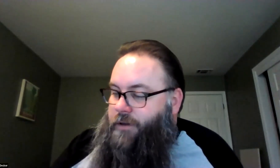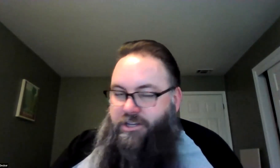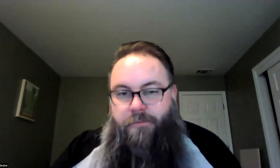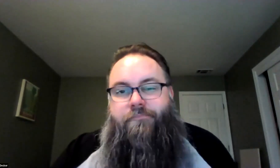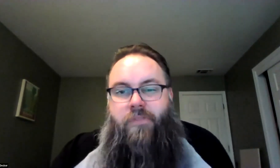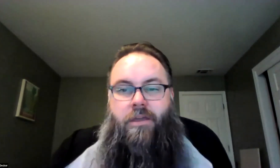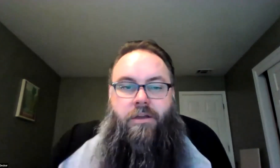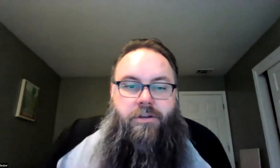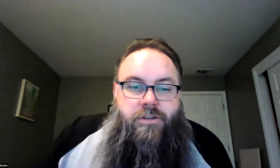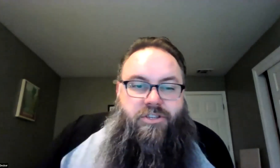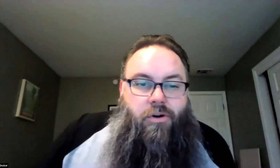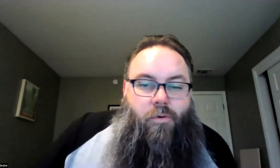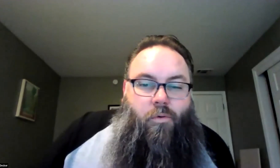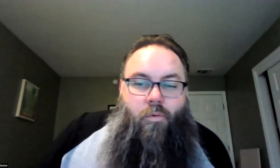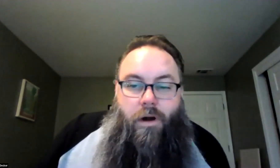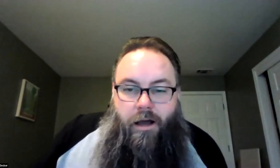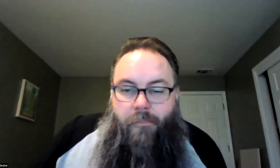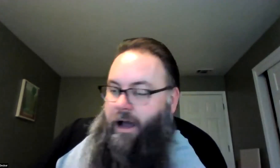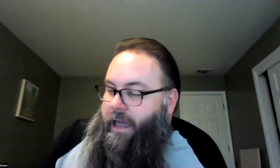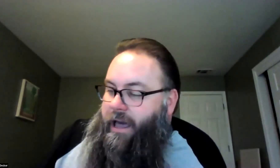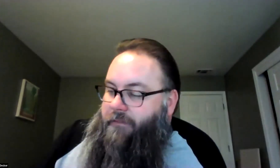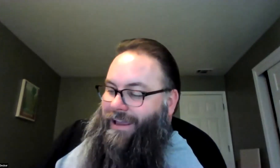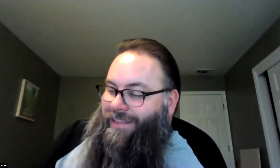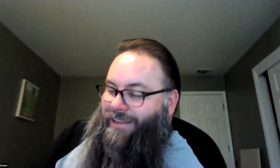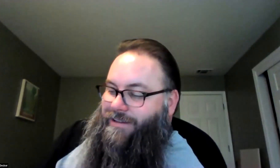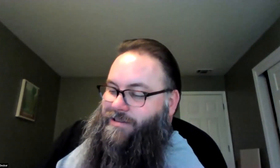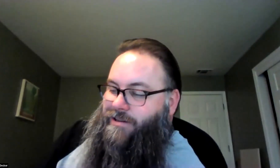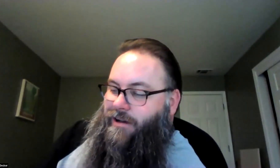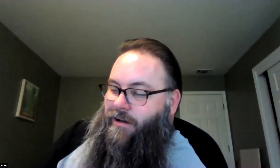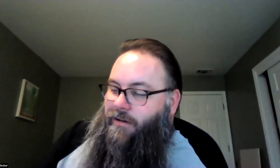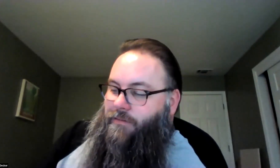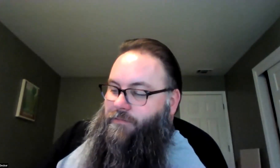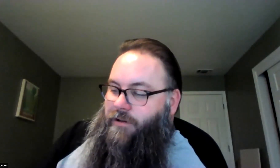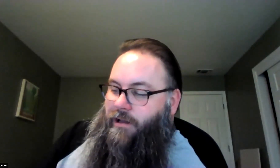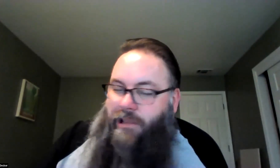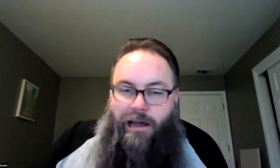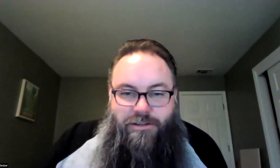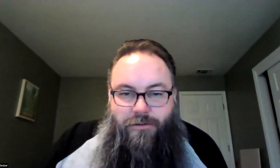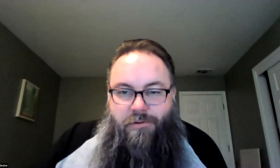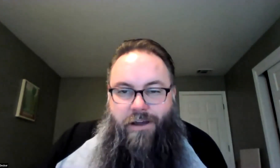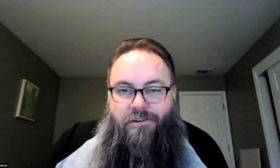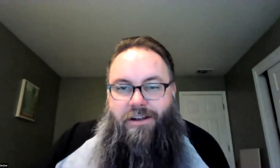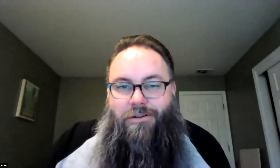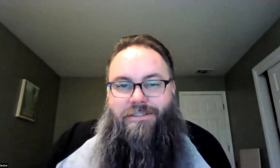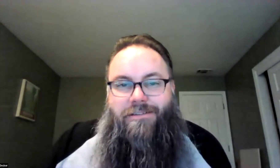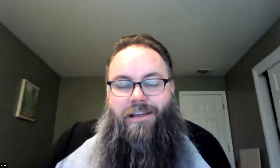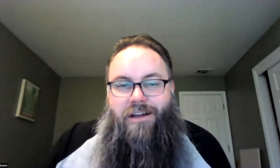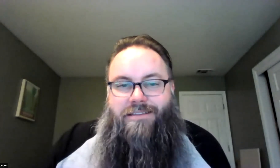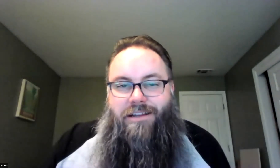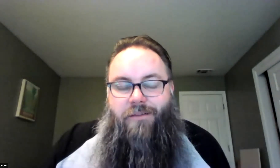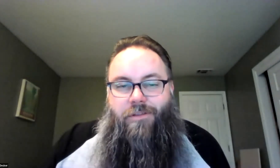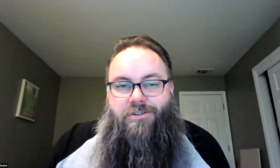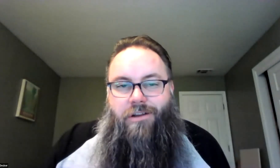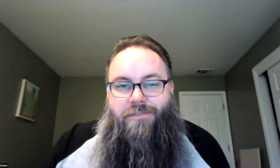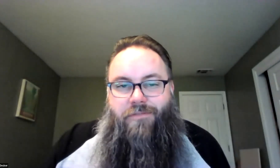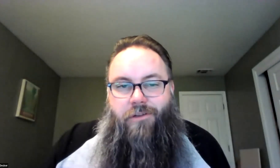visit verification. So I have a list of a lot of service providers at Alta that have not